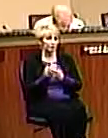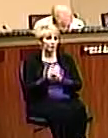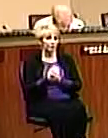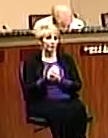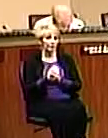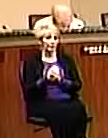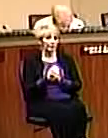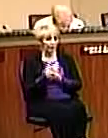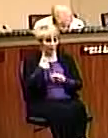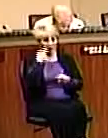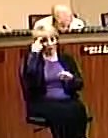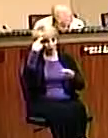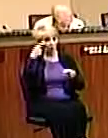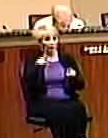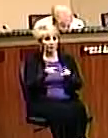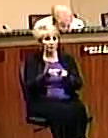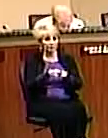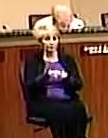I agree.